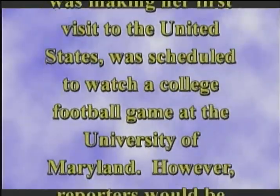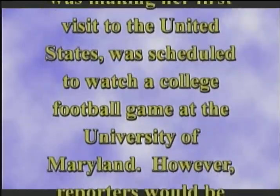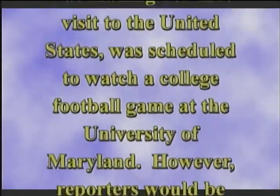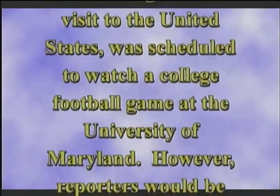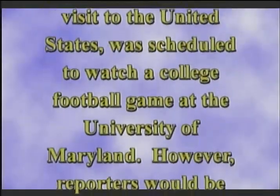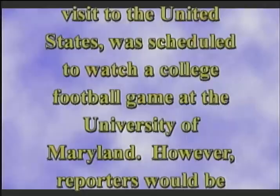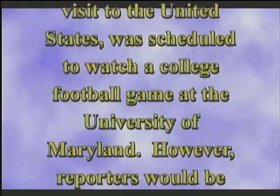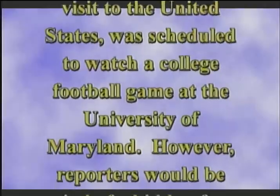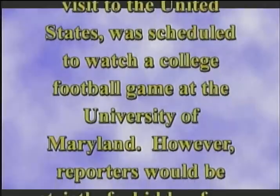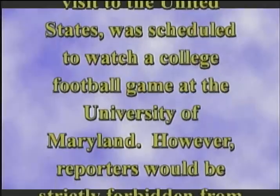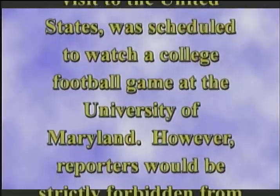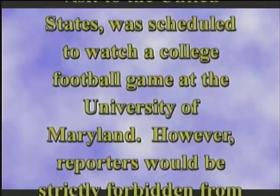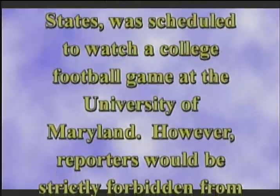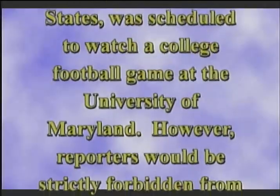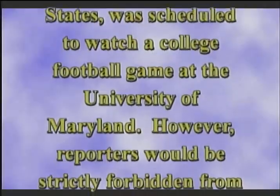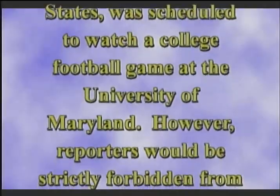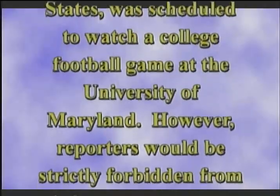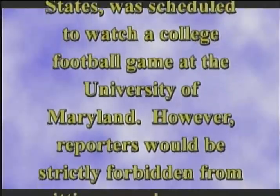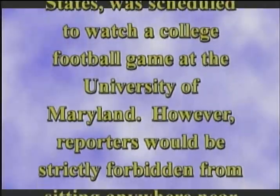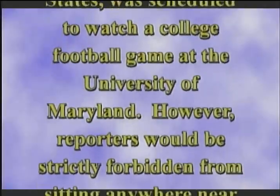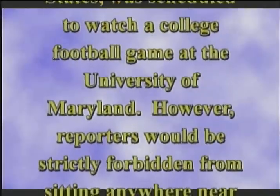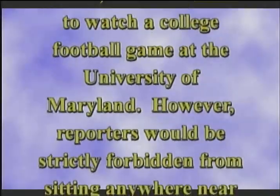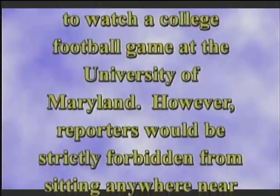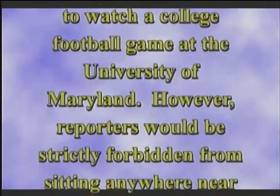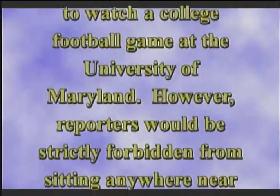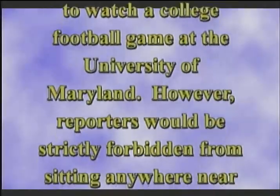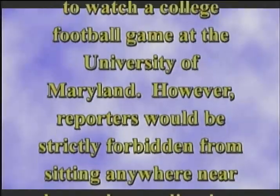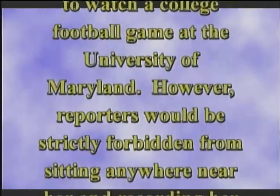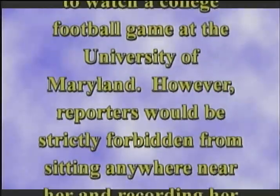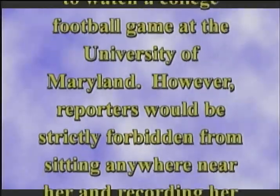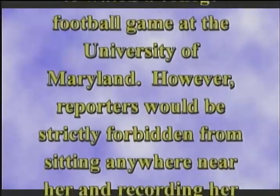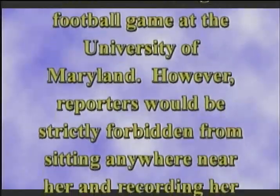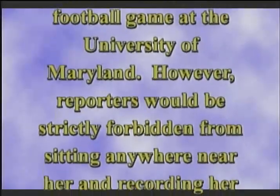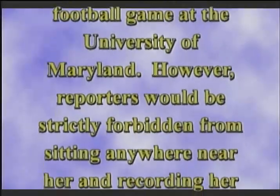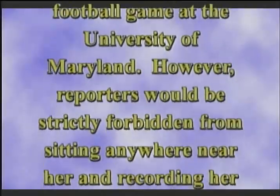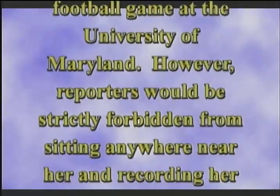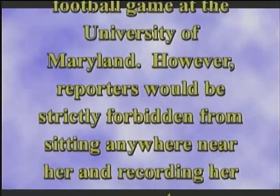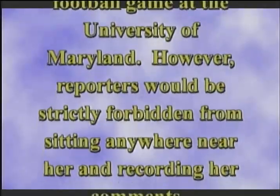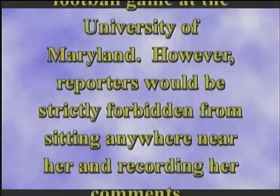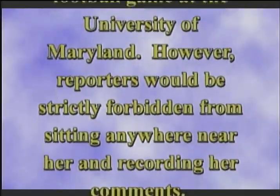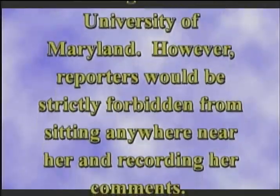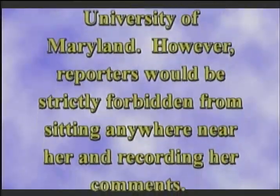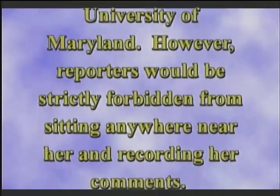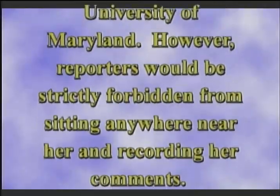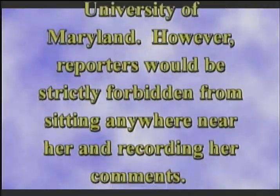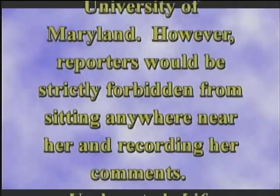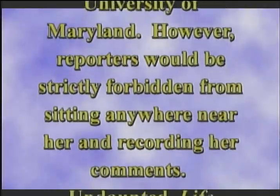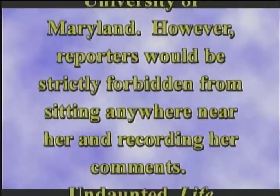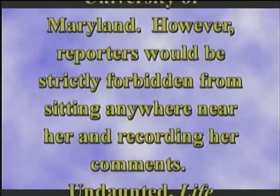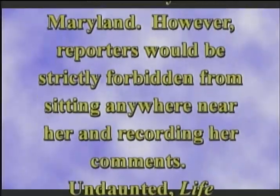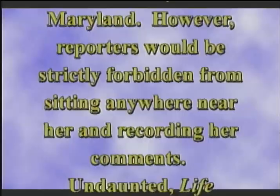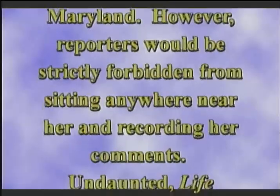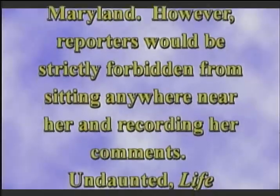University of Maryland. However, reporters would be strictly forbidden from sitting anywhere near her and recording her